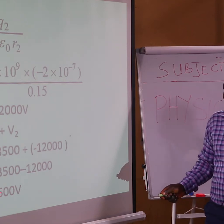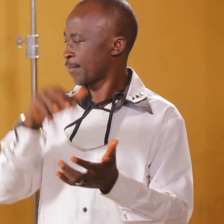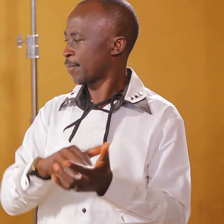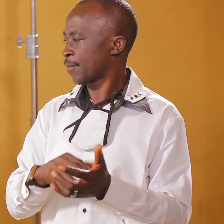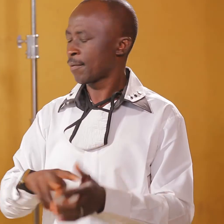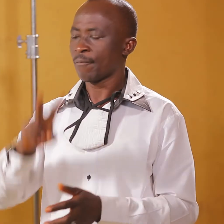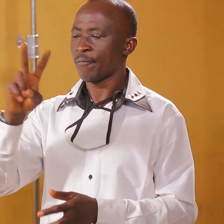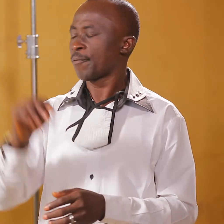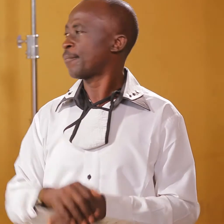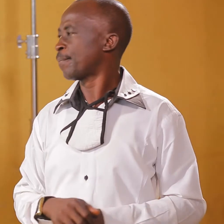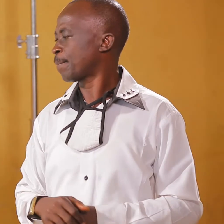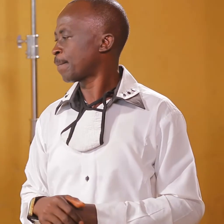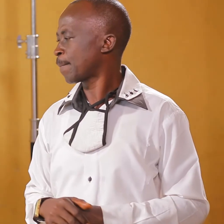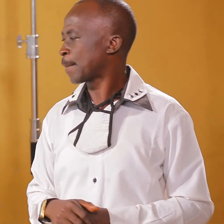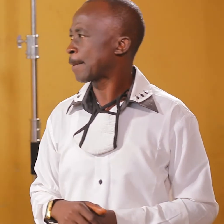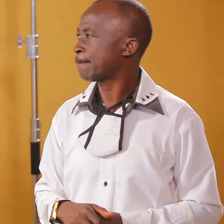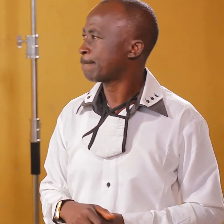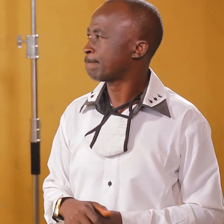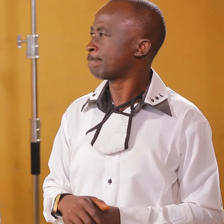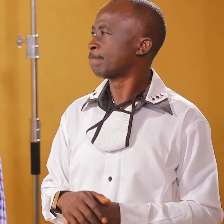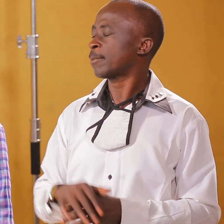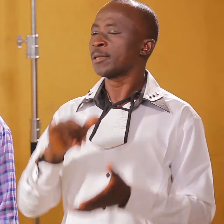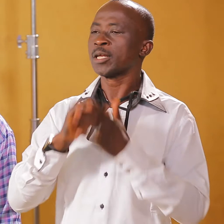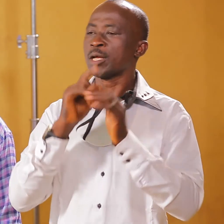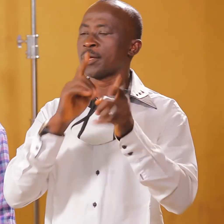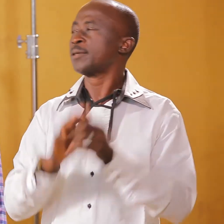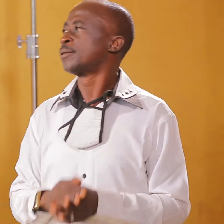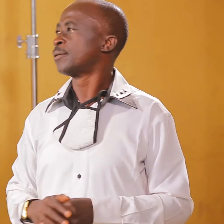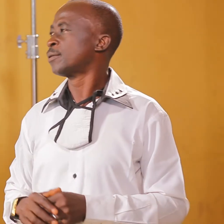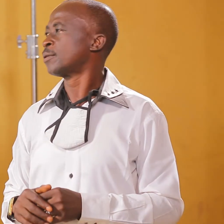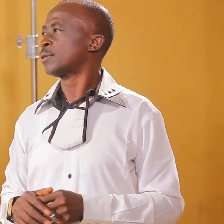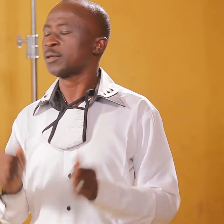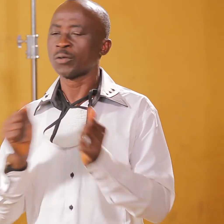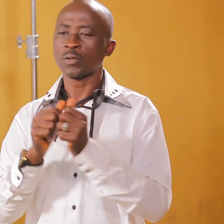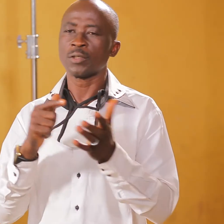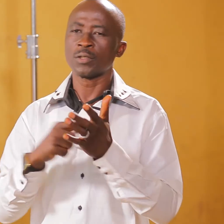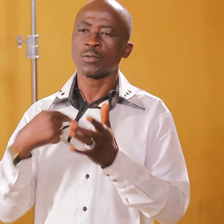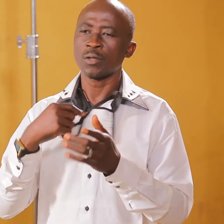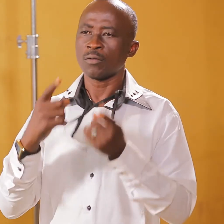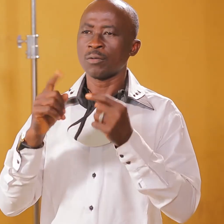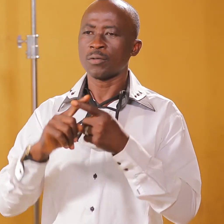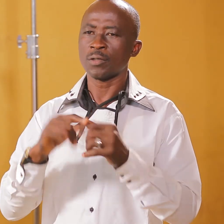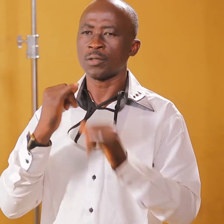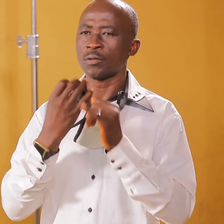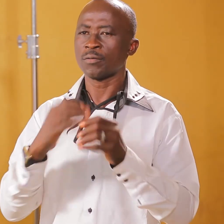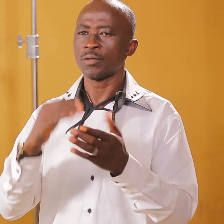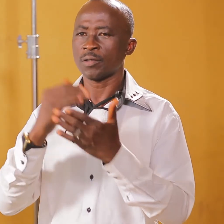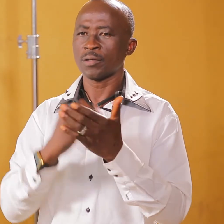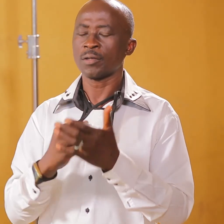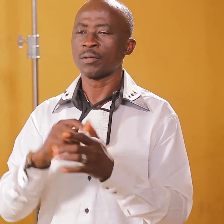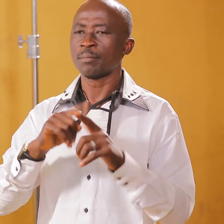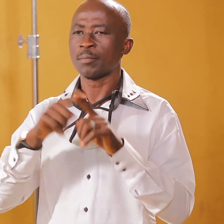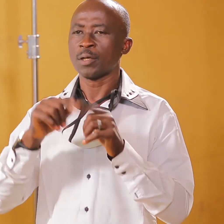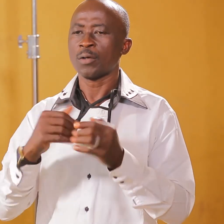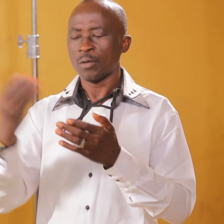1,500 volts. And that is our answer. Now with this, we have come to the end of the lesson, but I will call